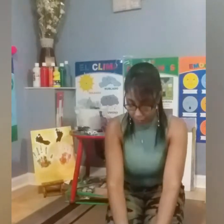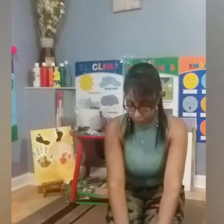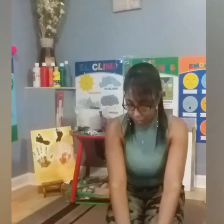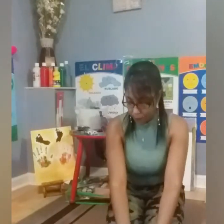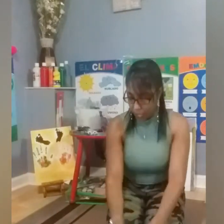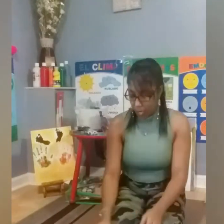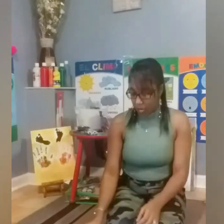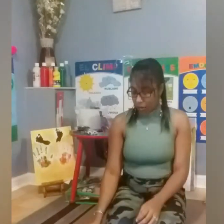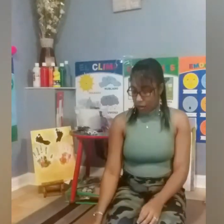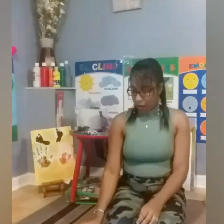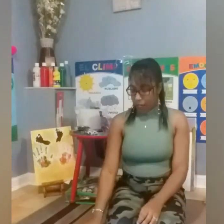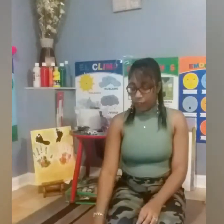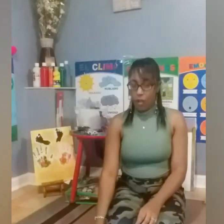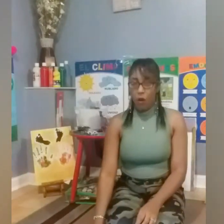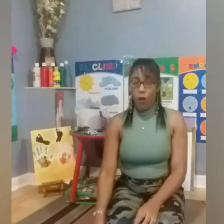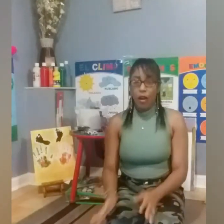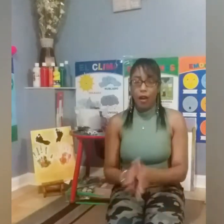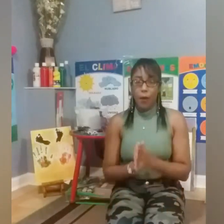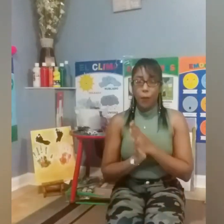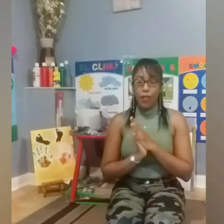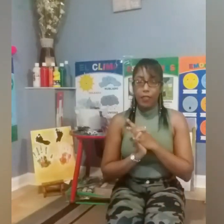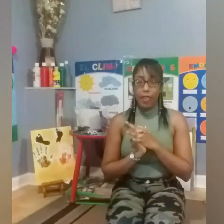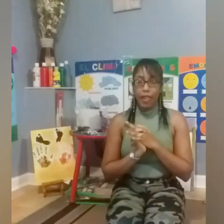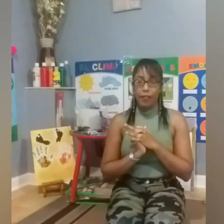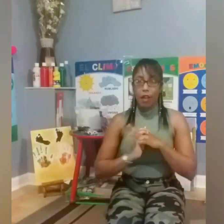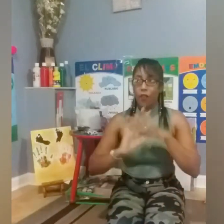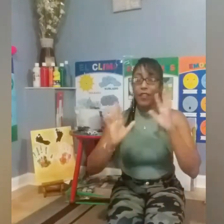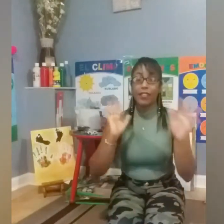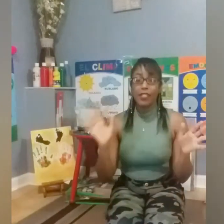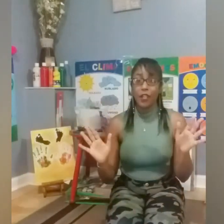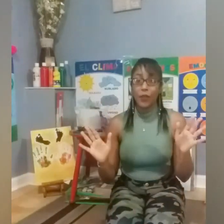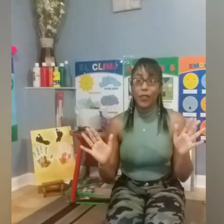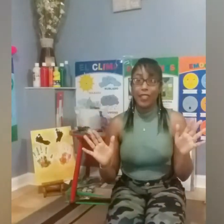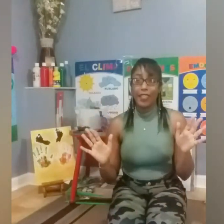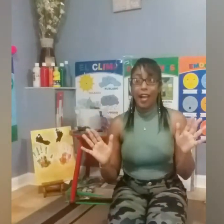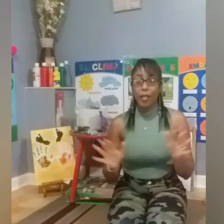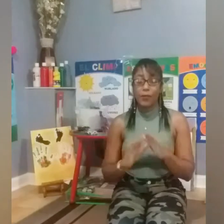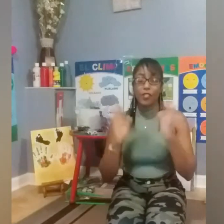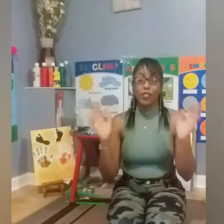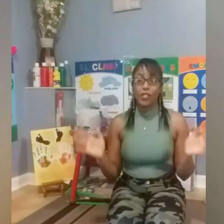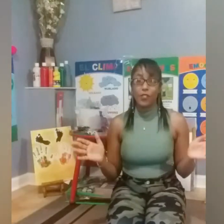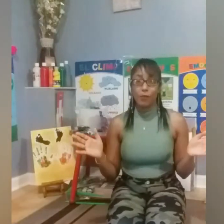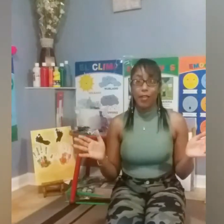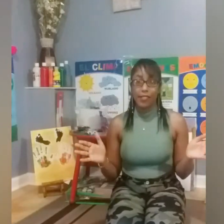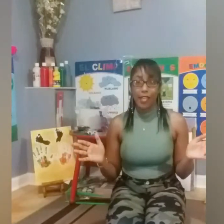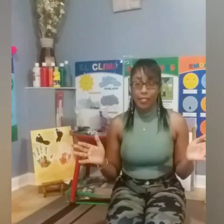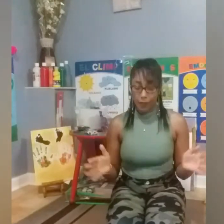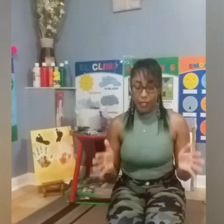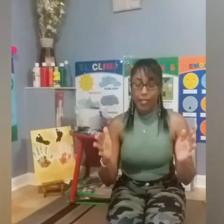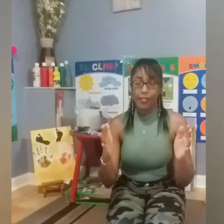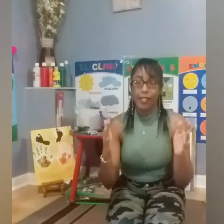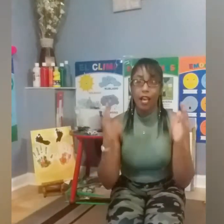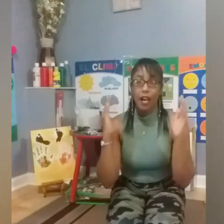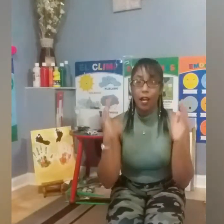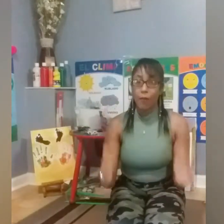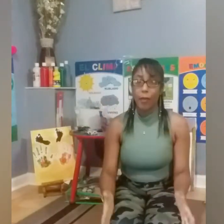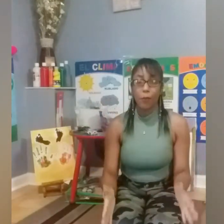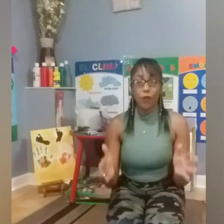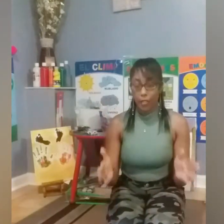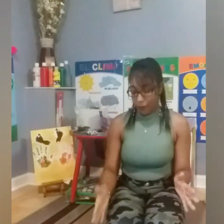okay? Alright, so with that, if I didn't tell you the items that you need to make this activity, yes. Paper or